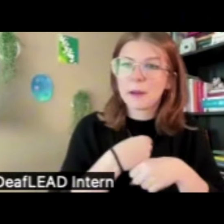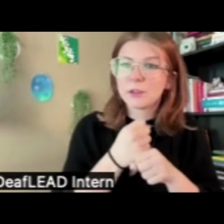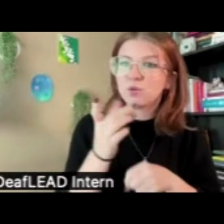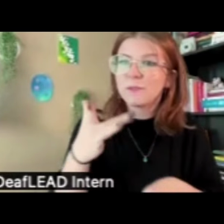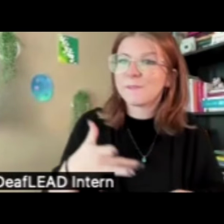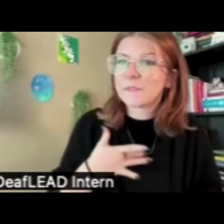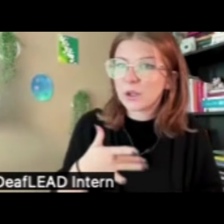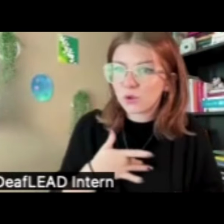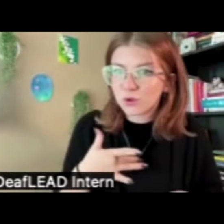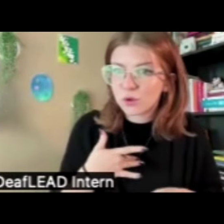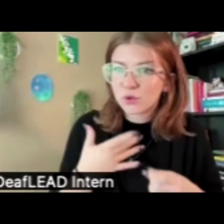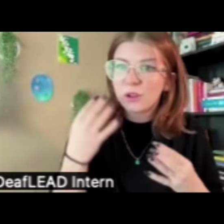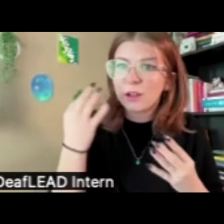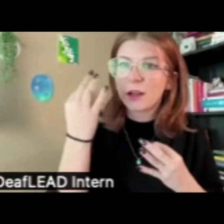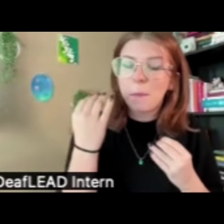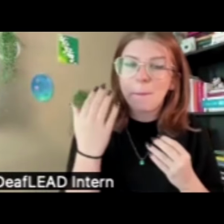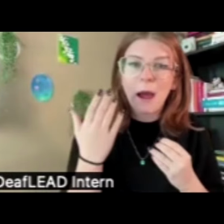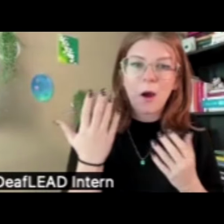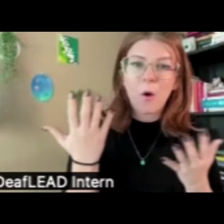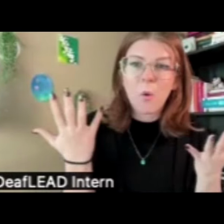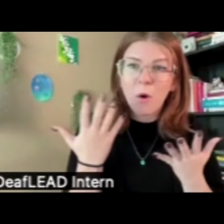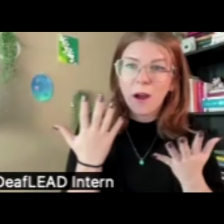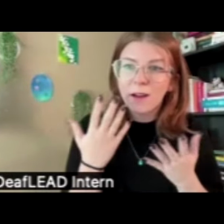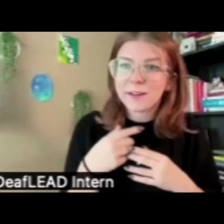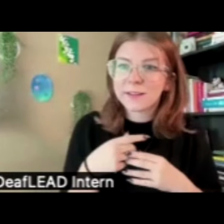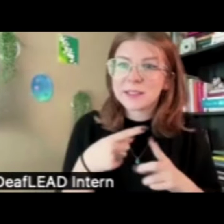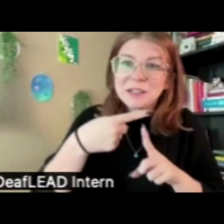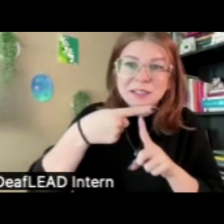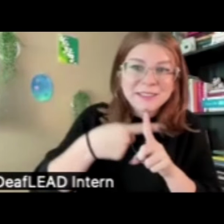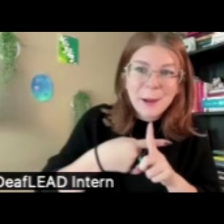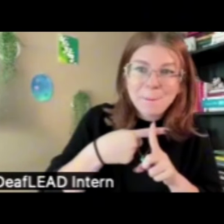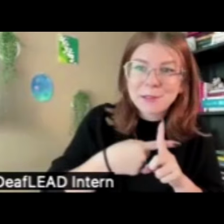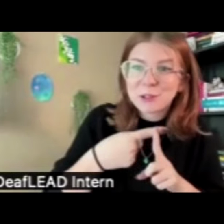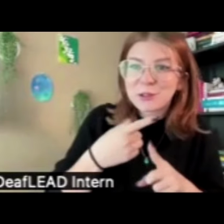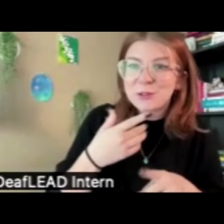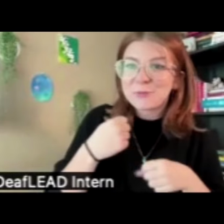So you might think about how this is making you feel,